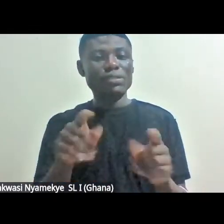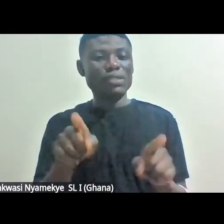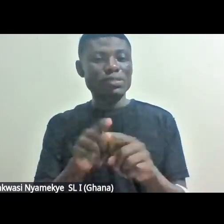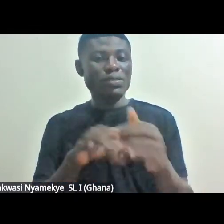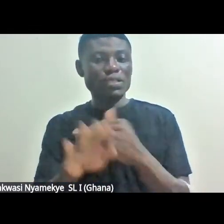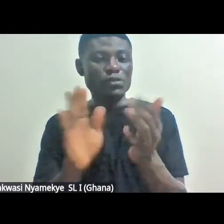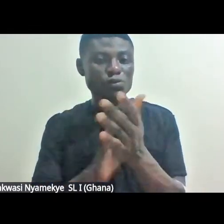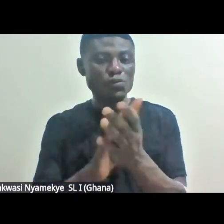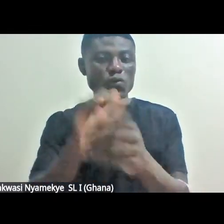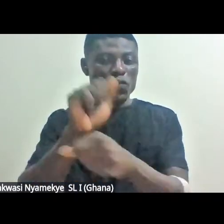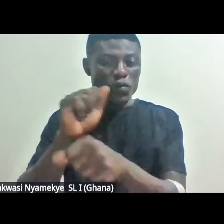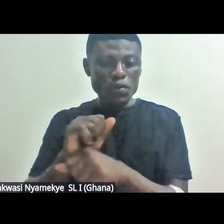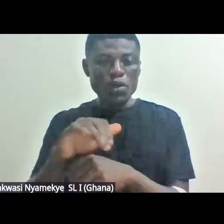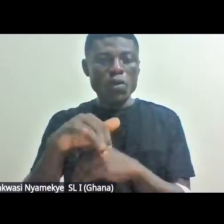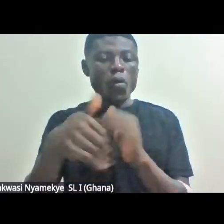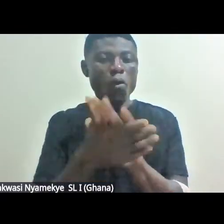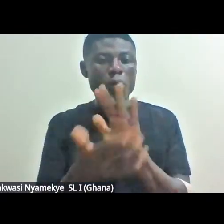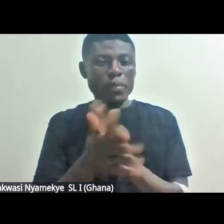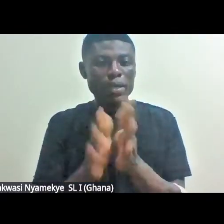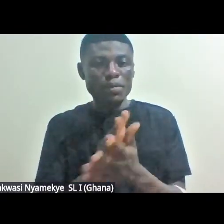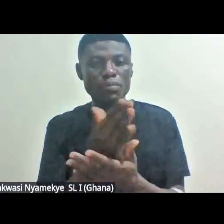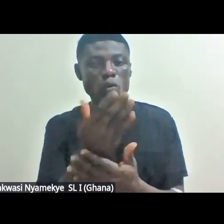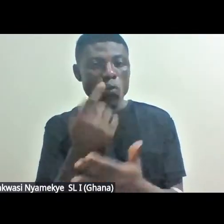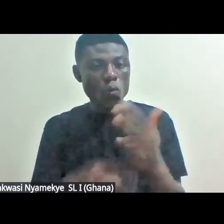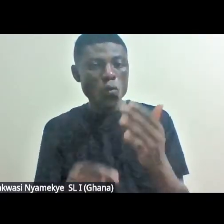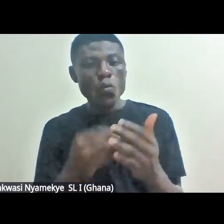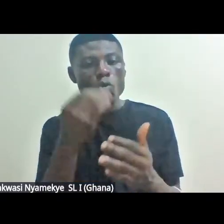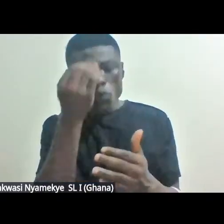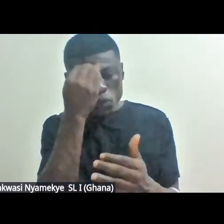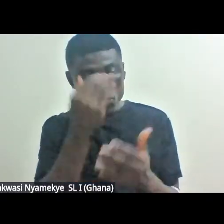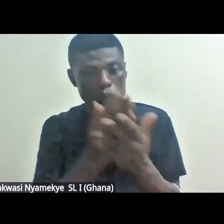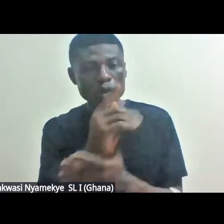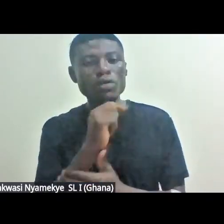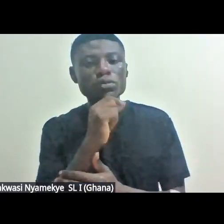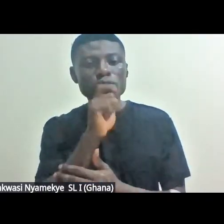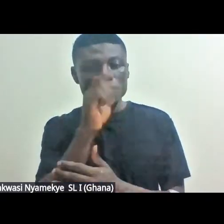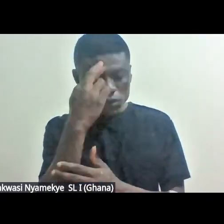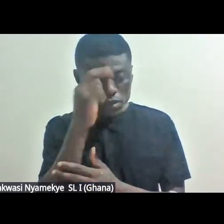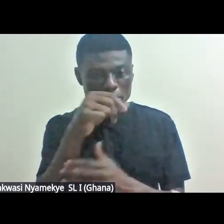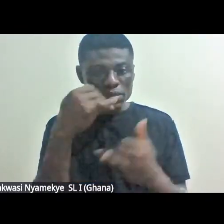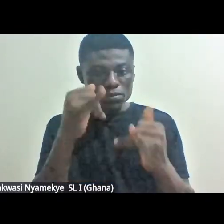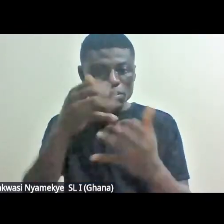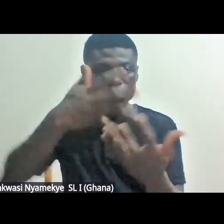And who knows what could be the right tool? That's why you need to play.